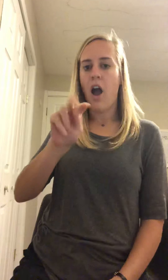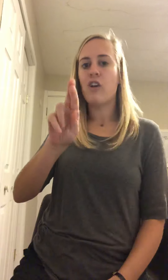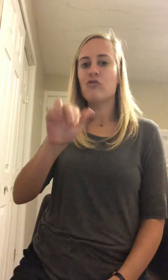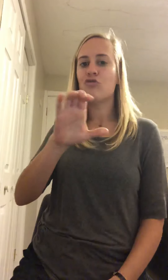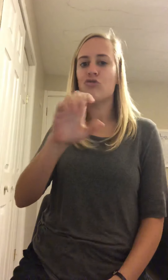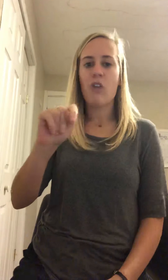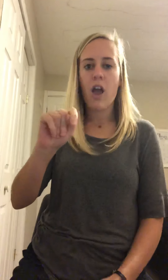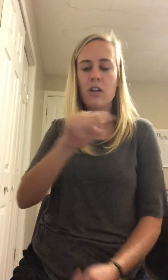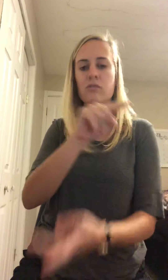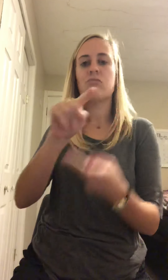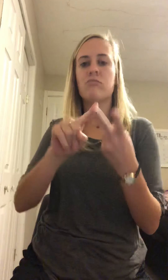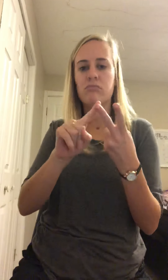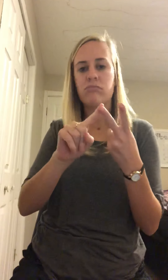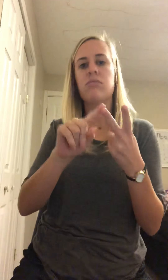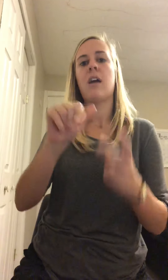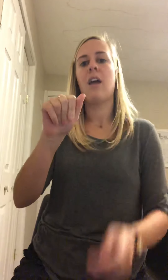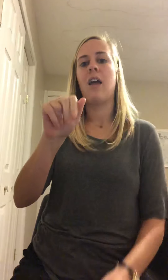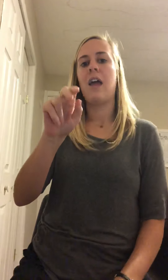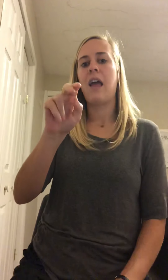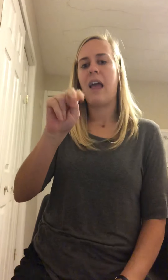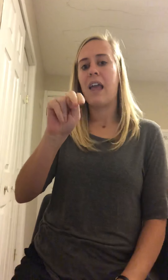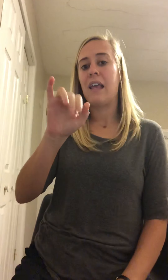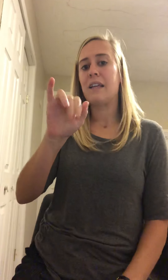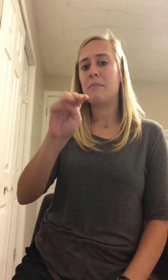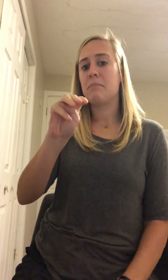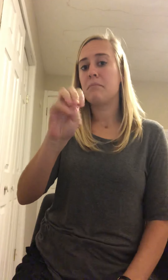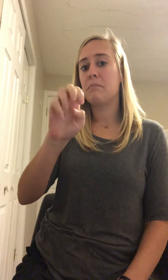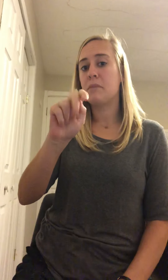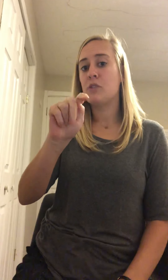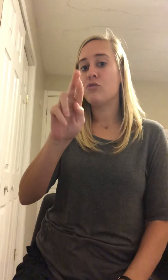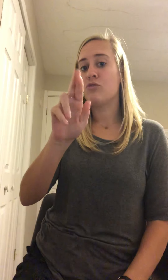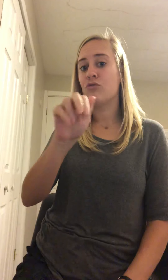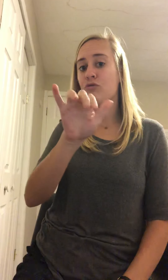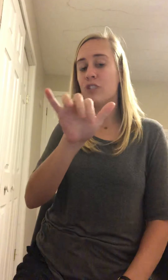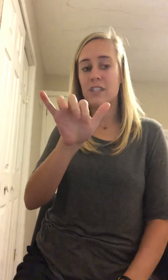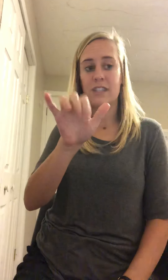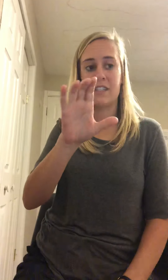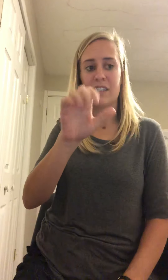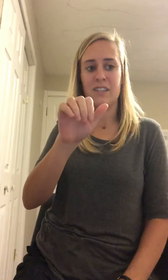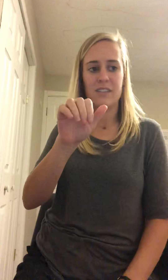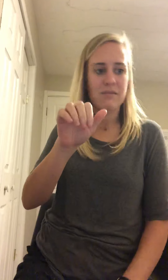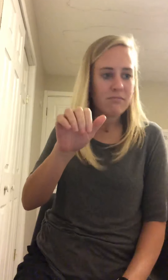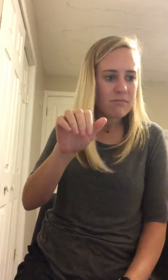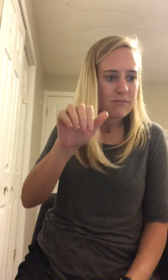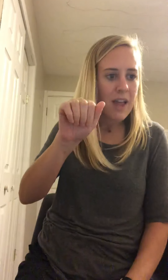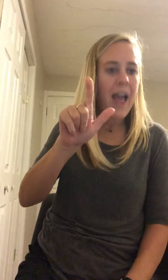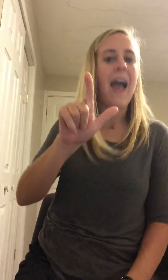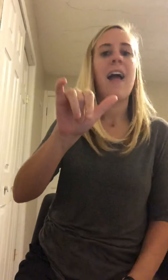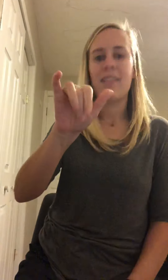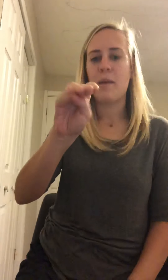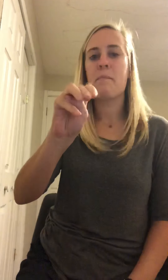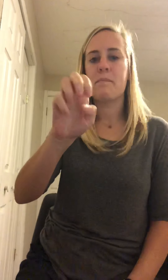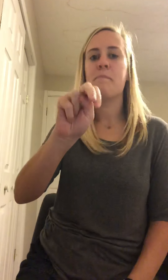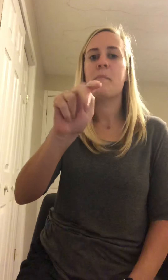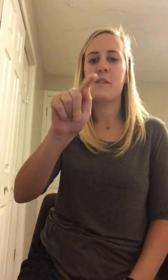30 feet in length that starts at the mouth and ends at the anus. The alimentary canal consists of an oral cavity, a